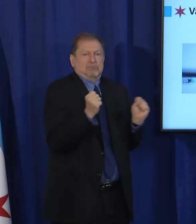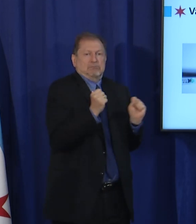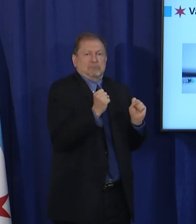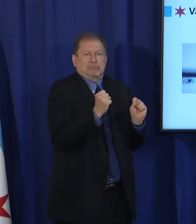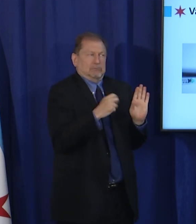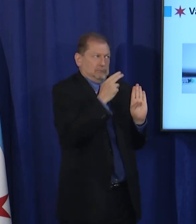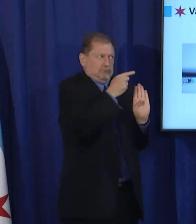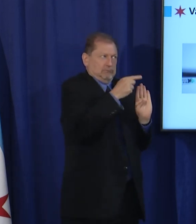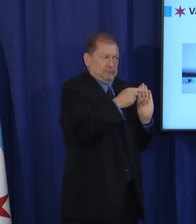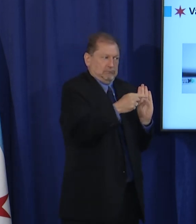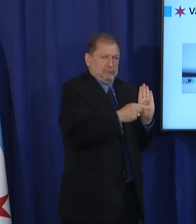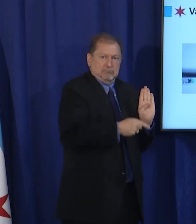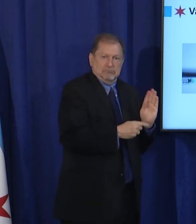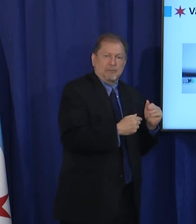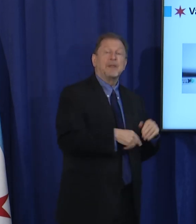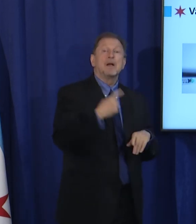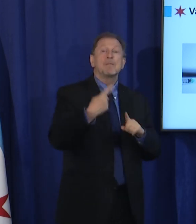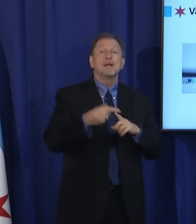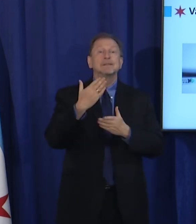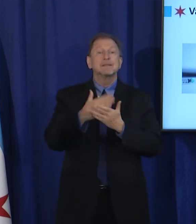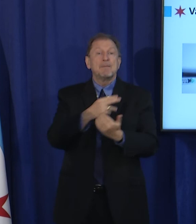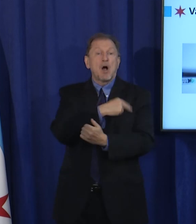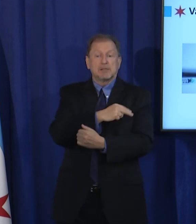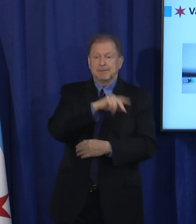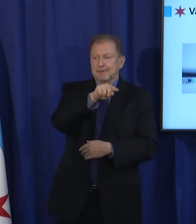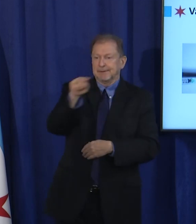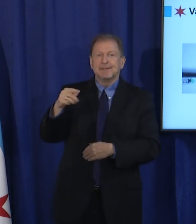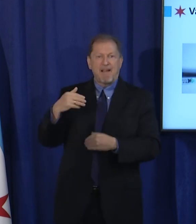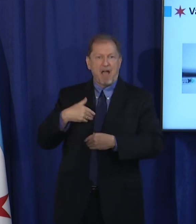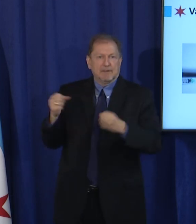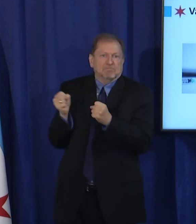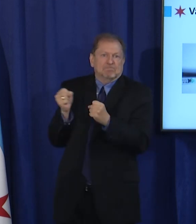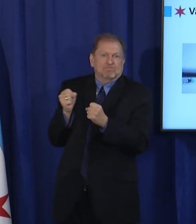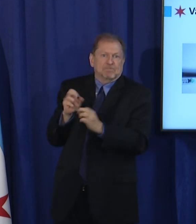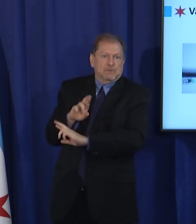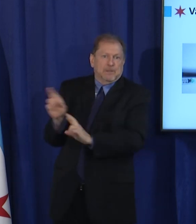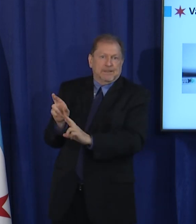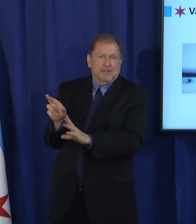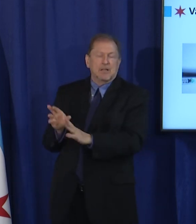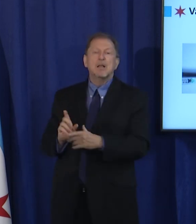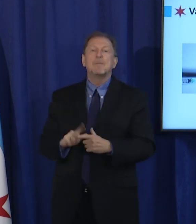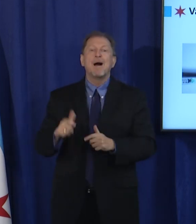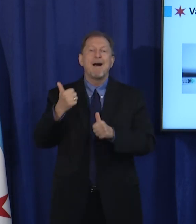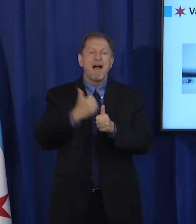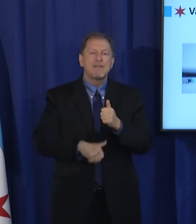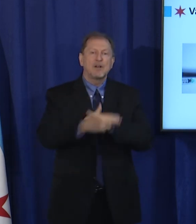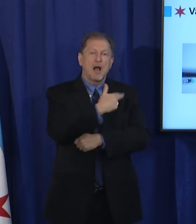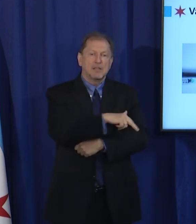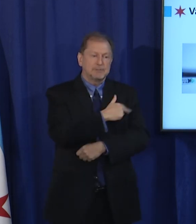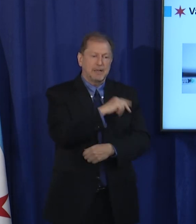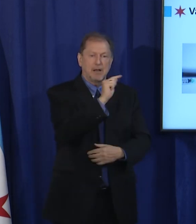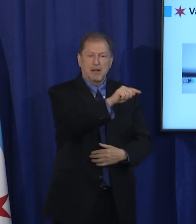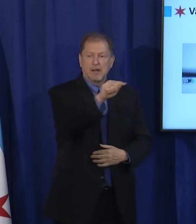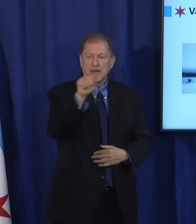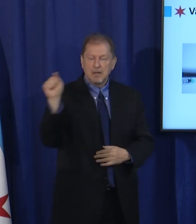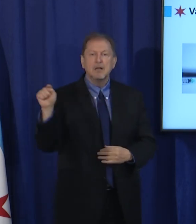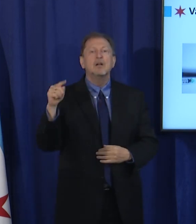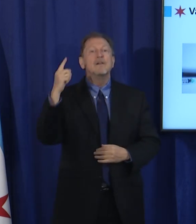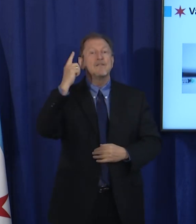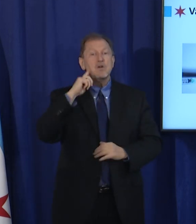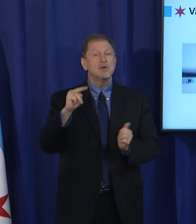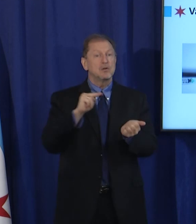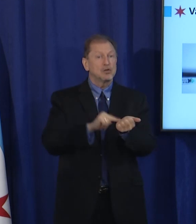have built some of that ultra-cold storage capacity. But every hospital in Chicago, for those highest risk healthcare